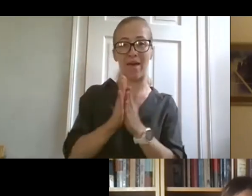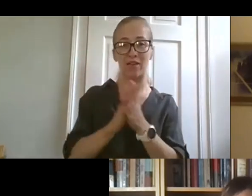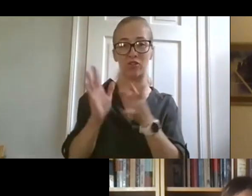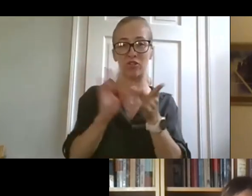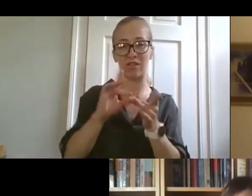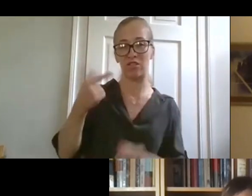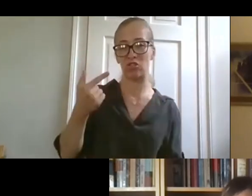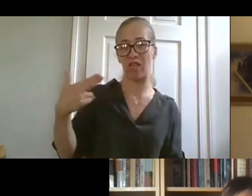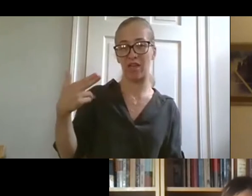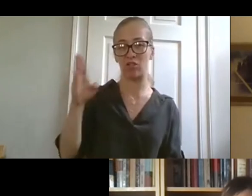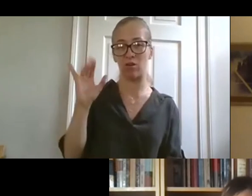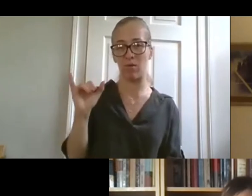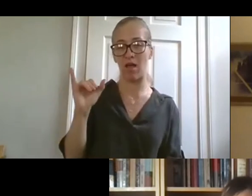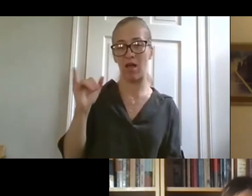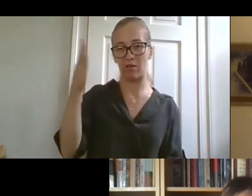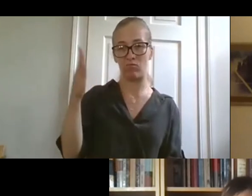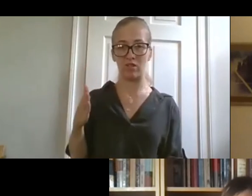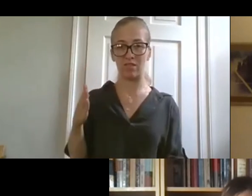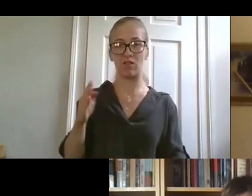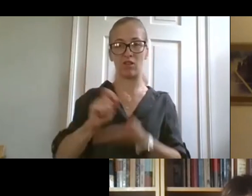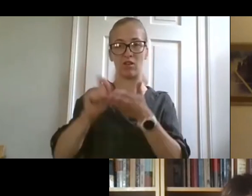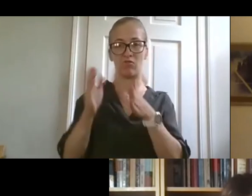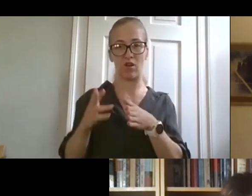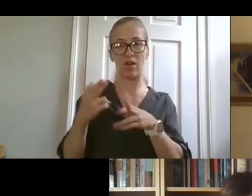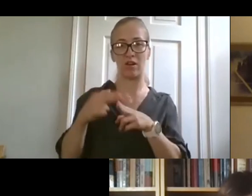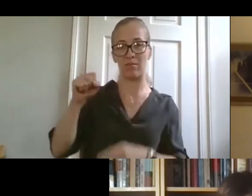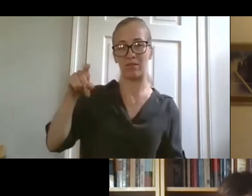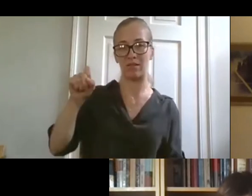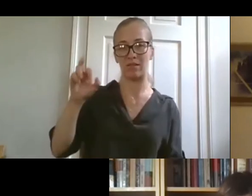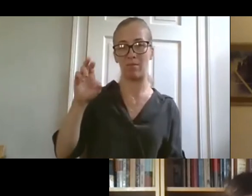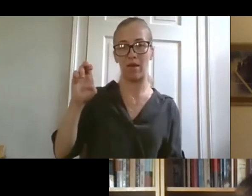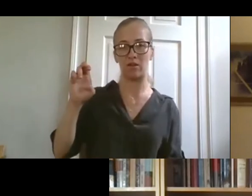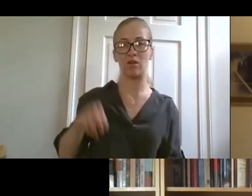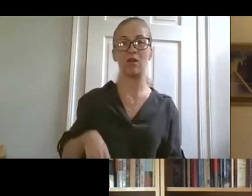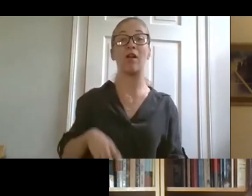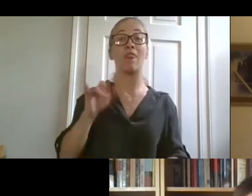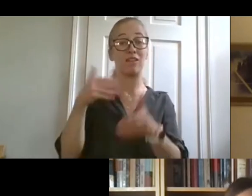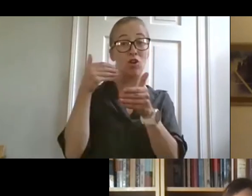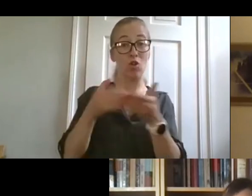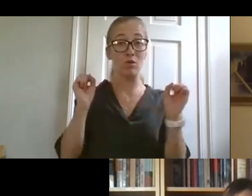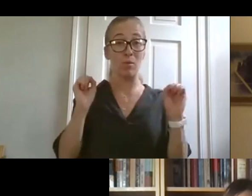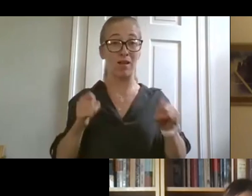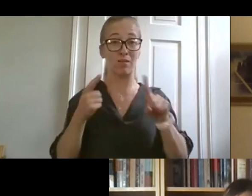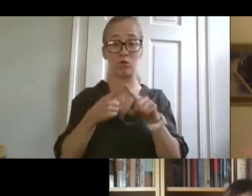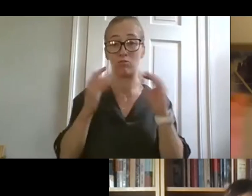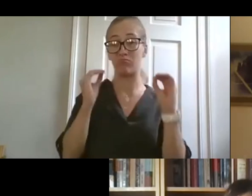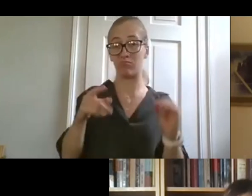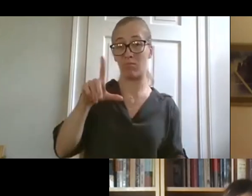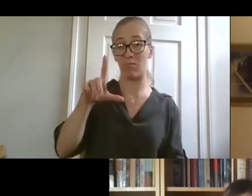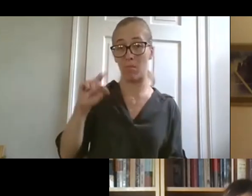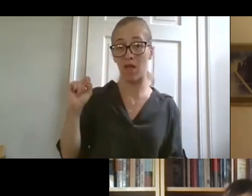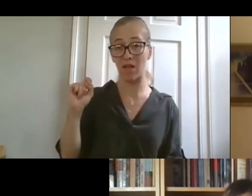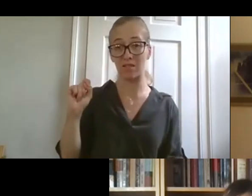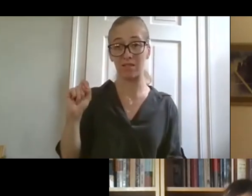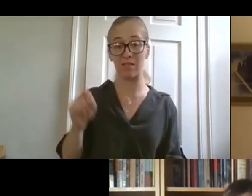G.H. by a Brazilian writer named Clarice Lispector. It's as close as you can get to having no plot whatsoever, no present